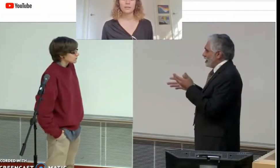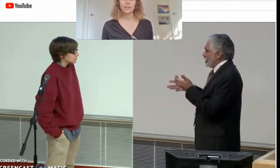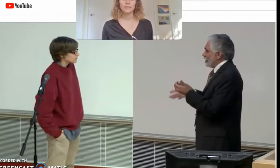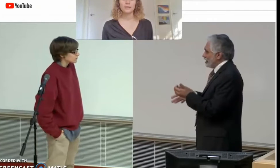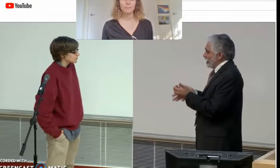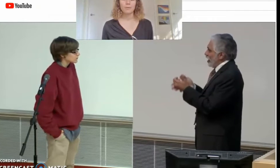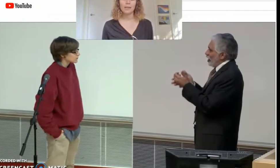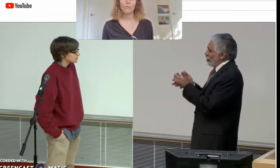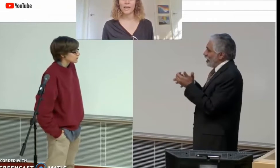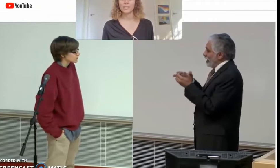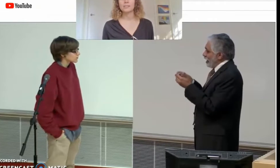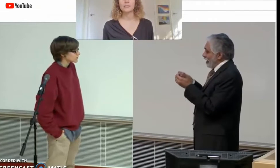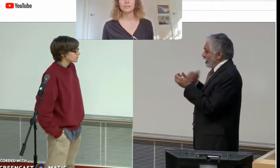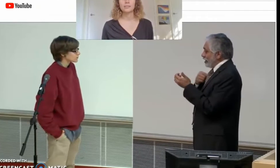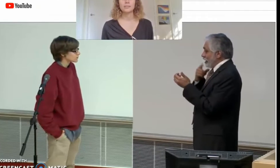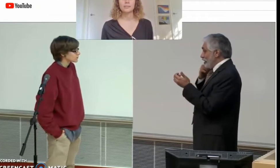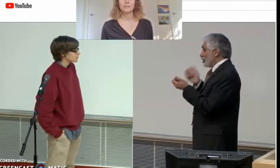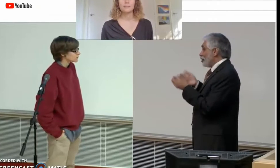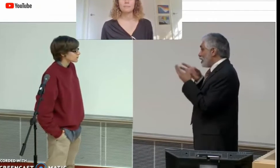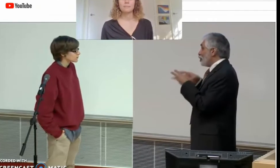I think there are many ways